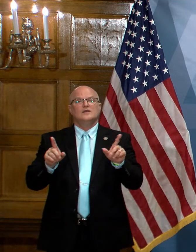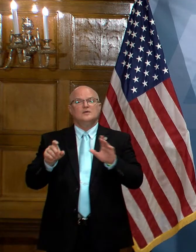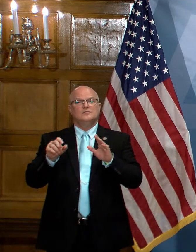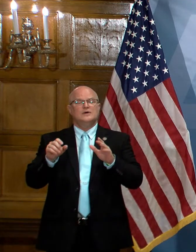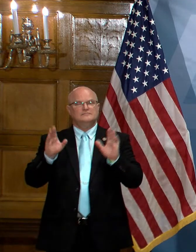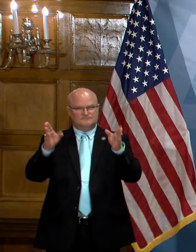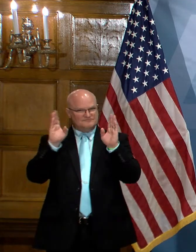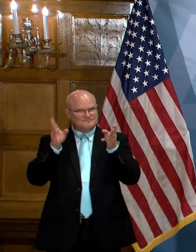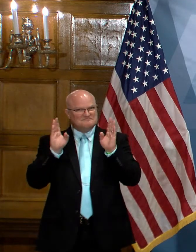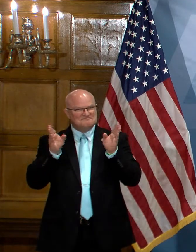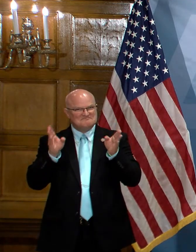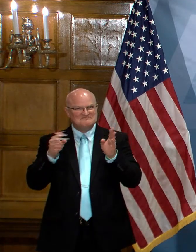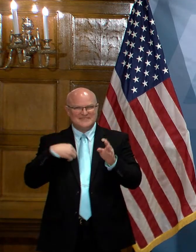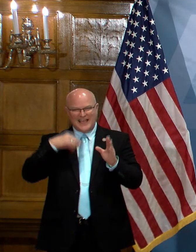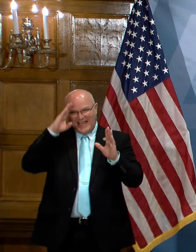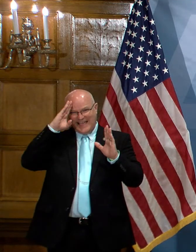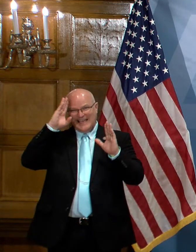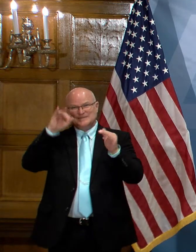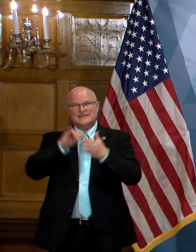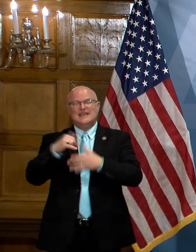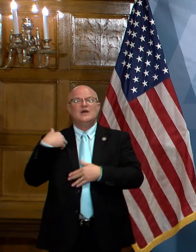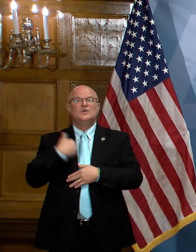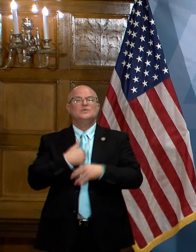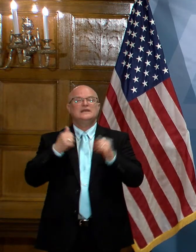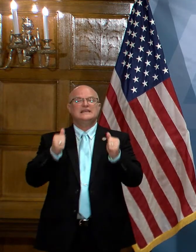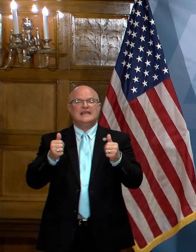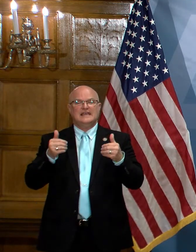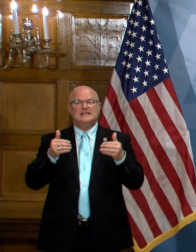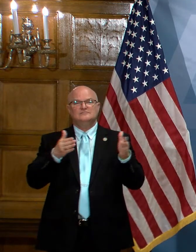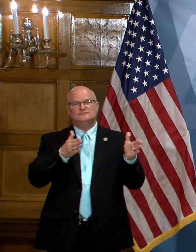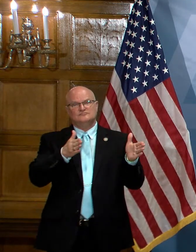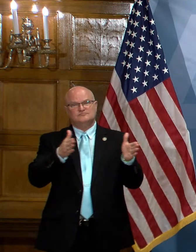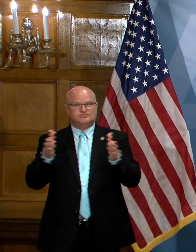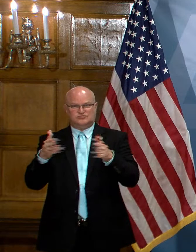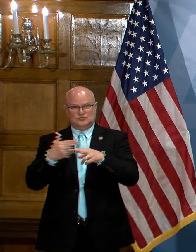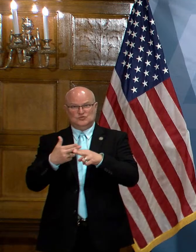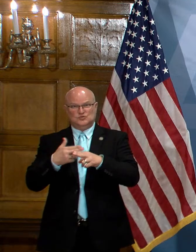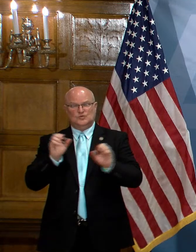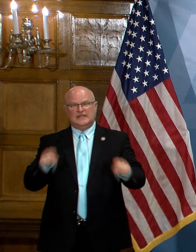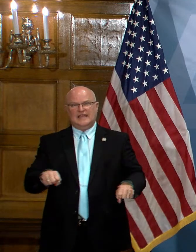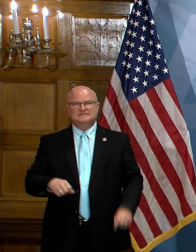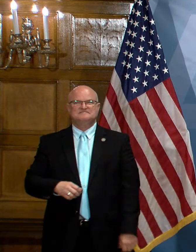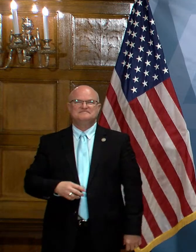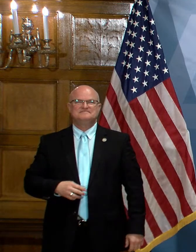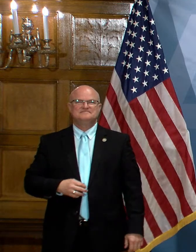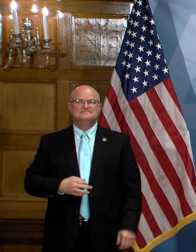stay tuned. I expect that we'll be able to move that direction in the near future.